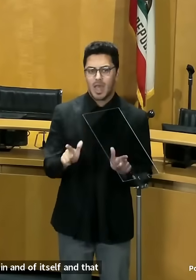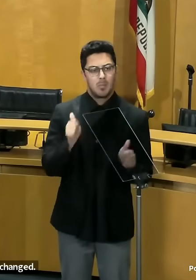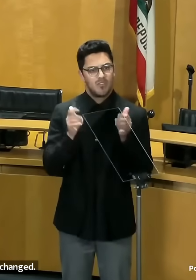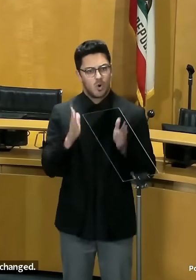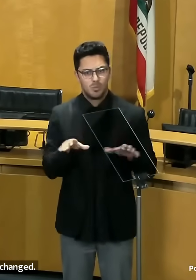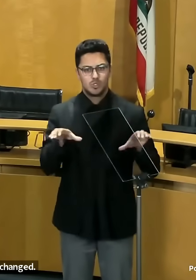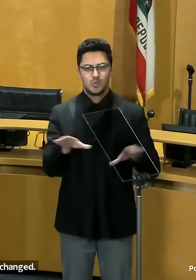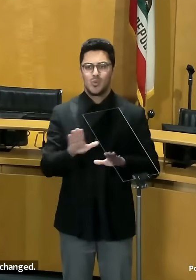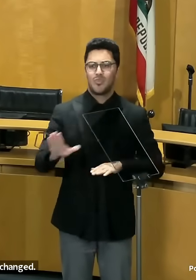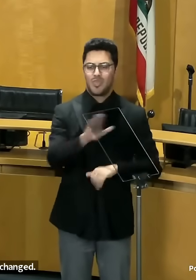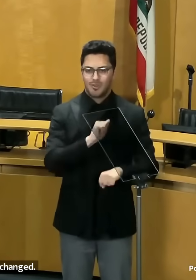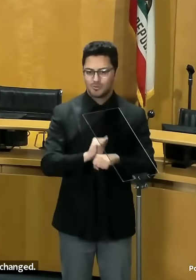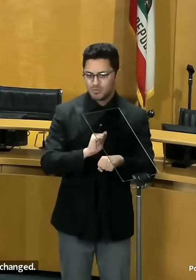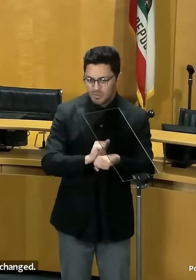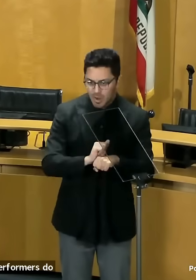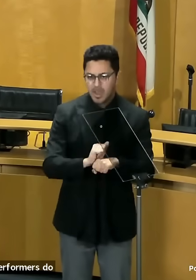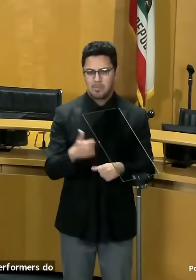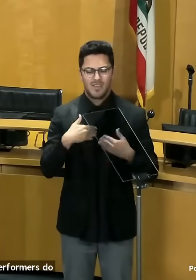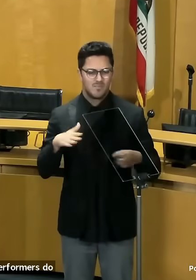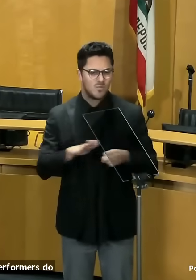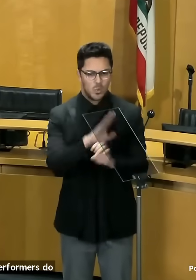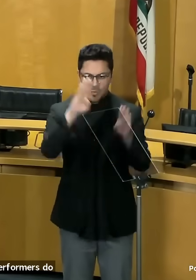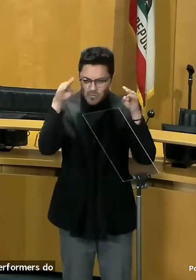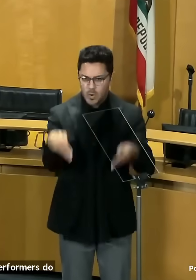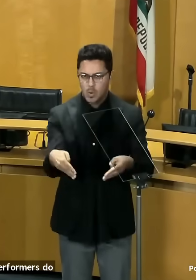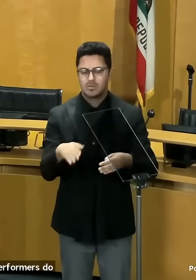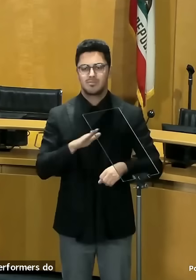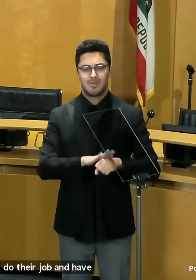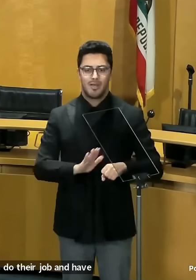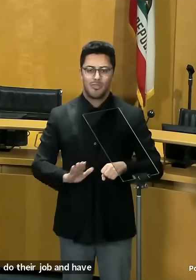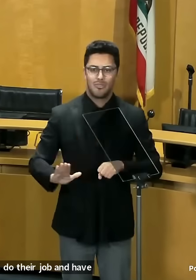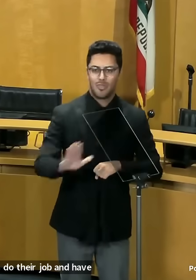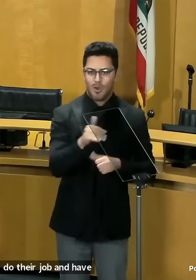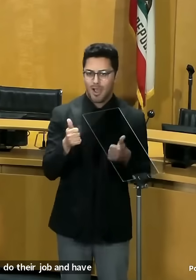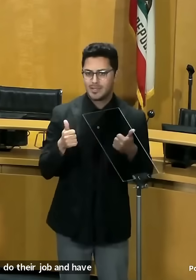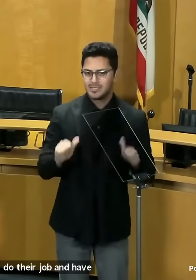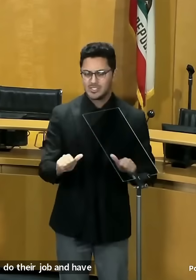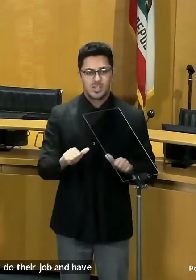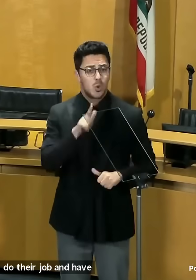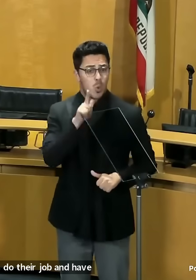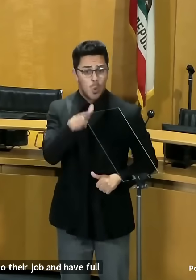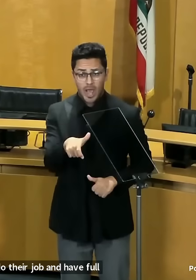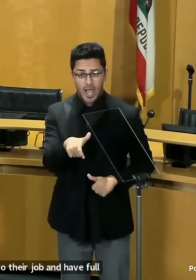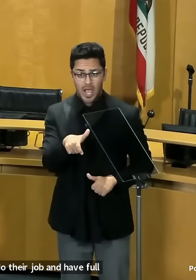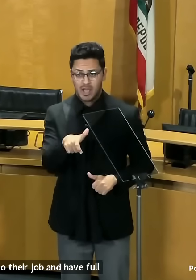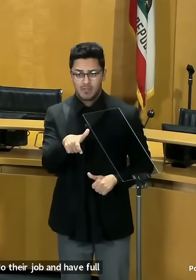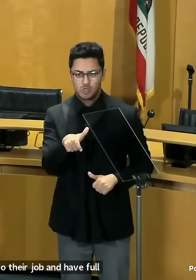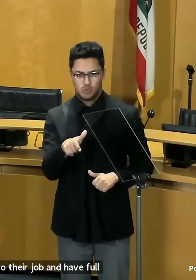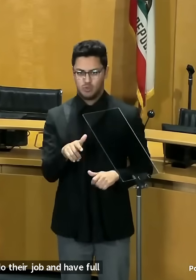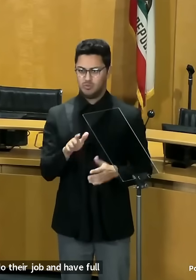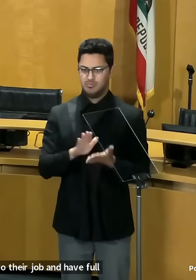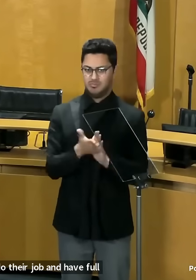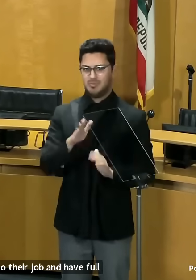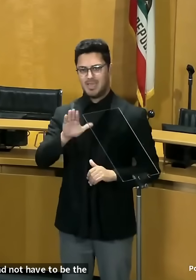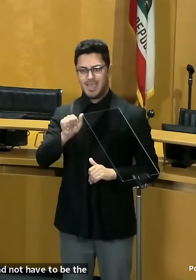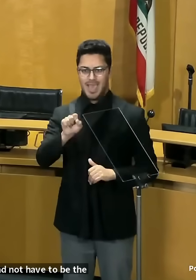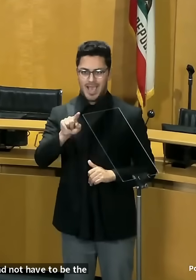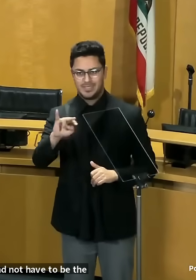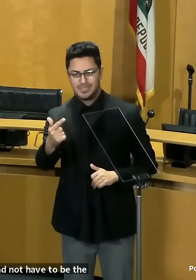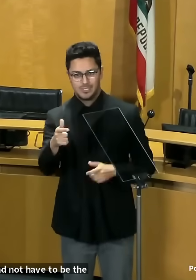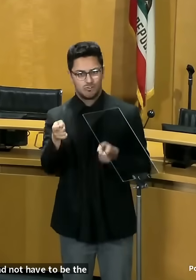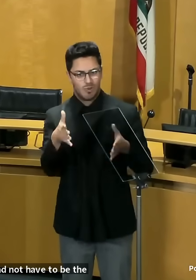their job and have full focus on their audition and not have to be the casting director and